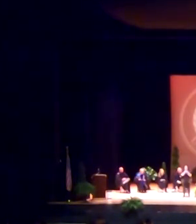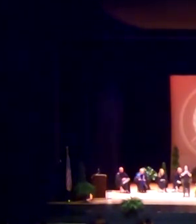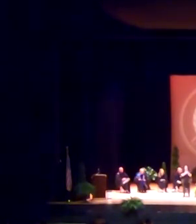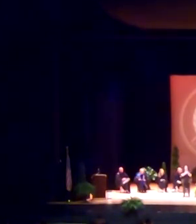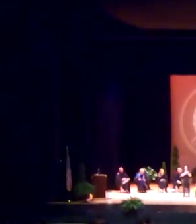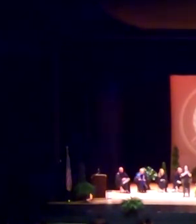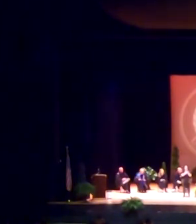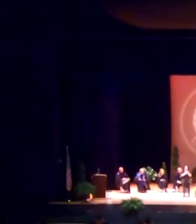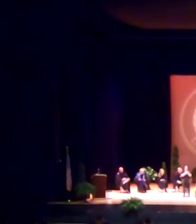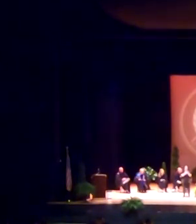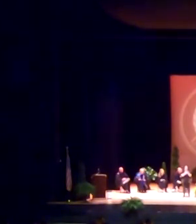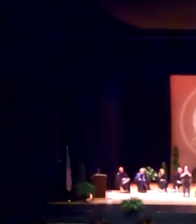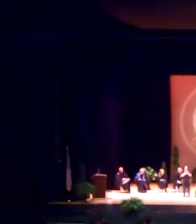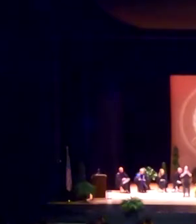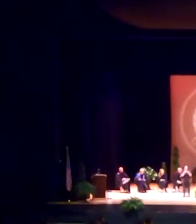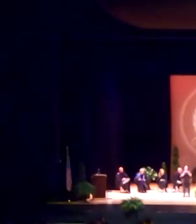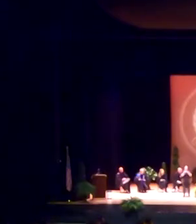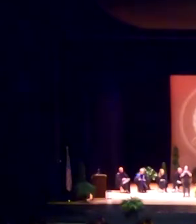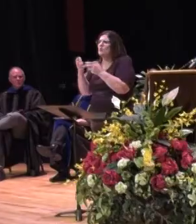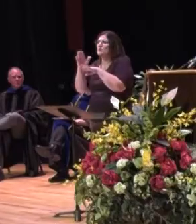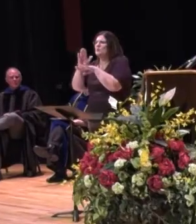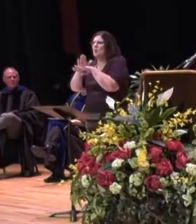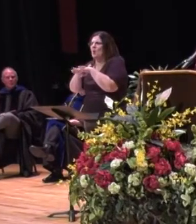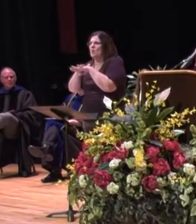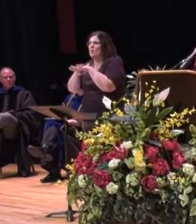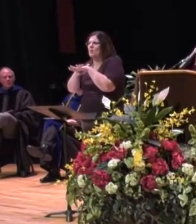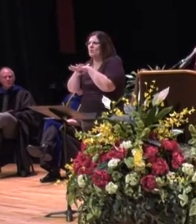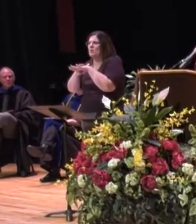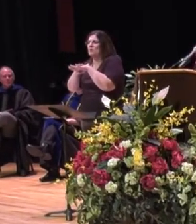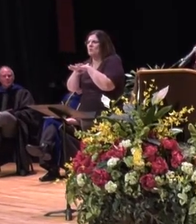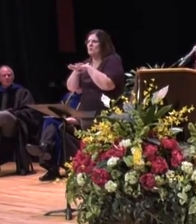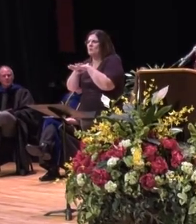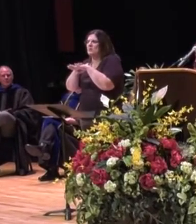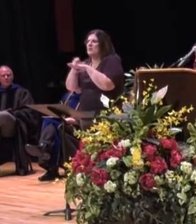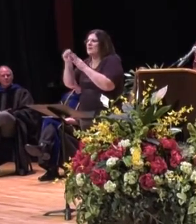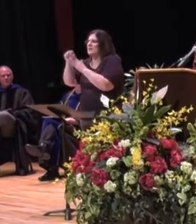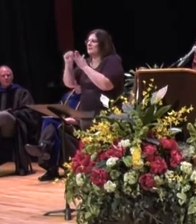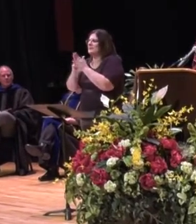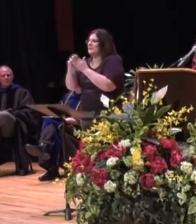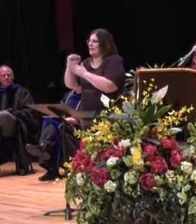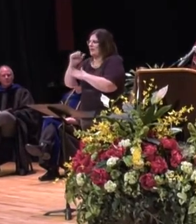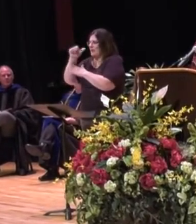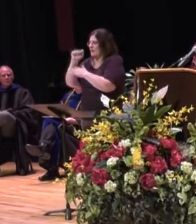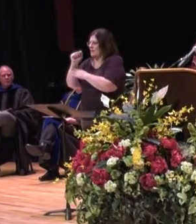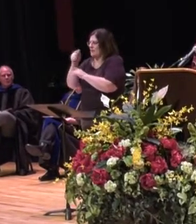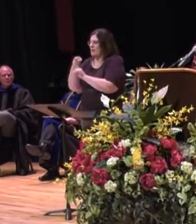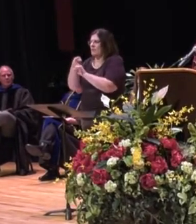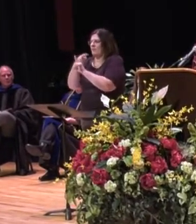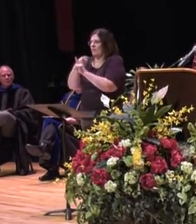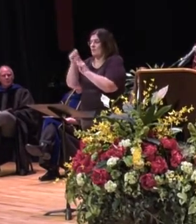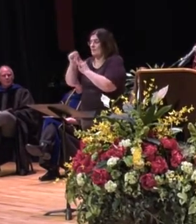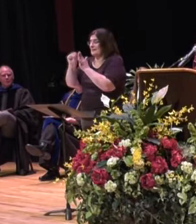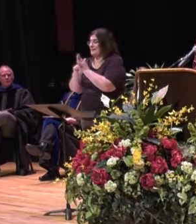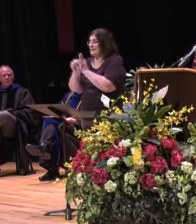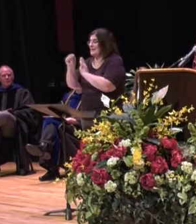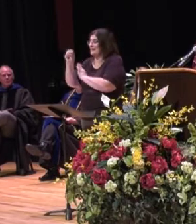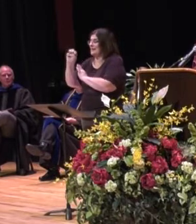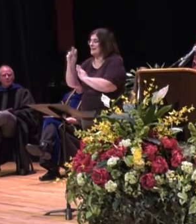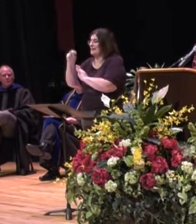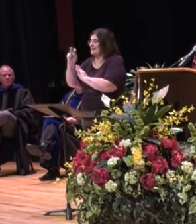and this, if you'll come forward, and on behalf of the Alabama State Senate, I won't read all of this, but I would